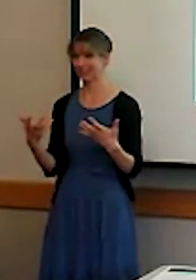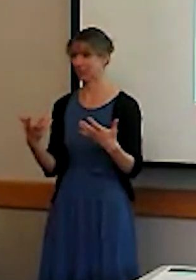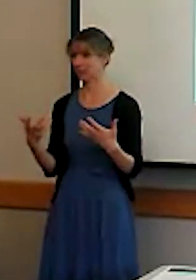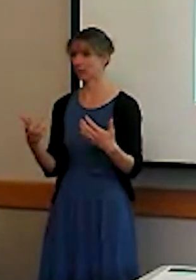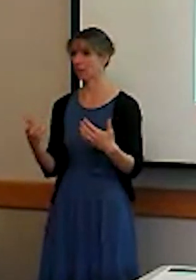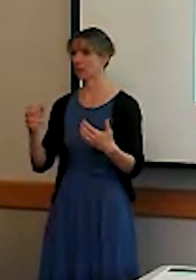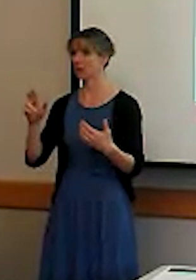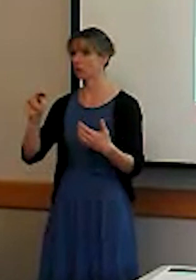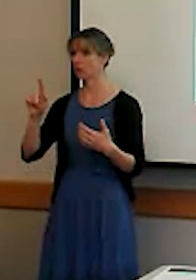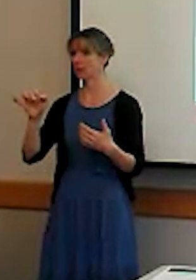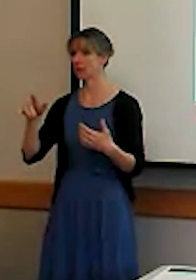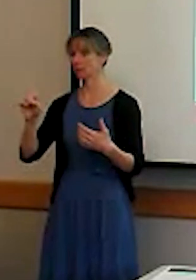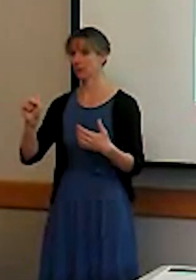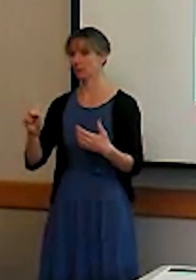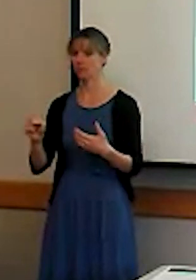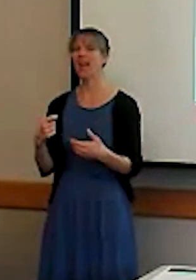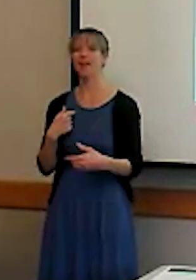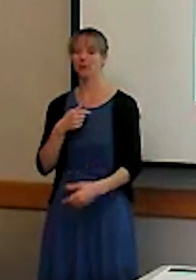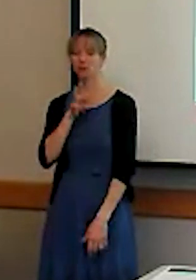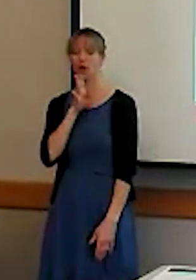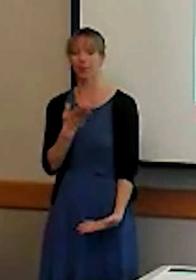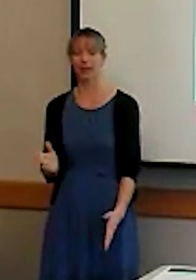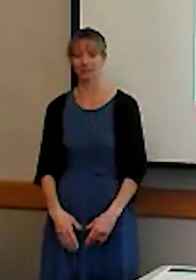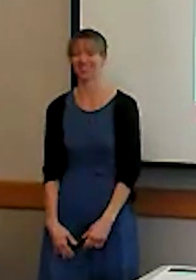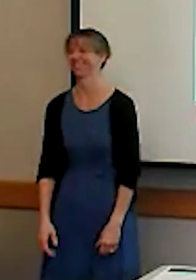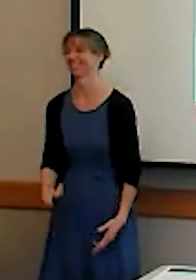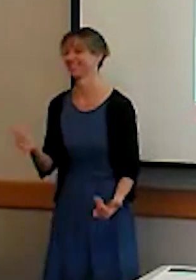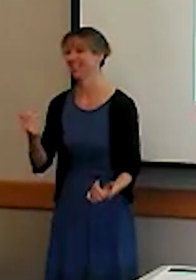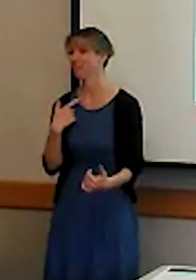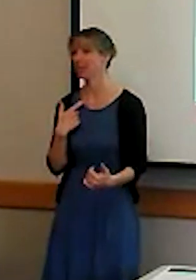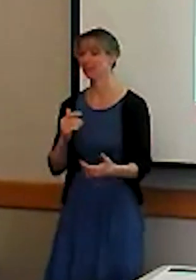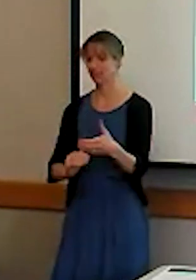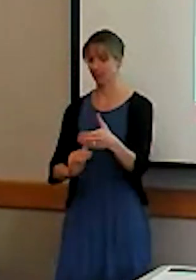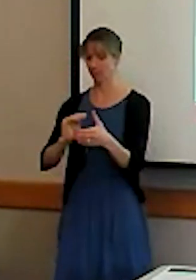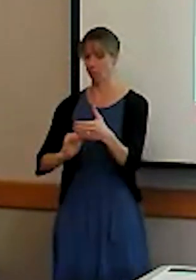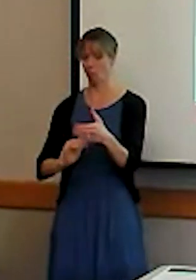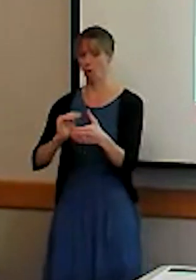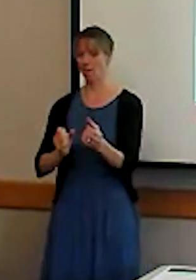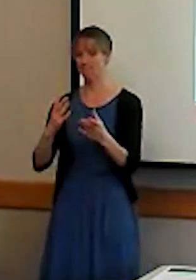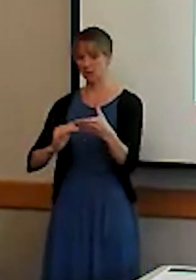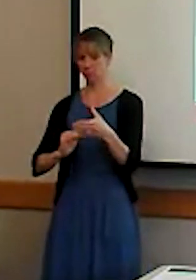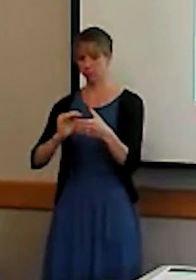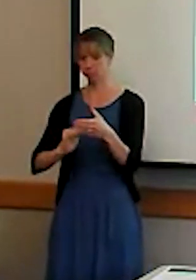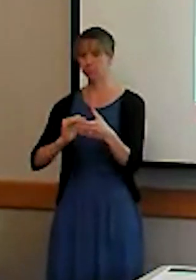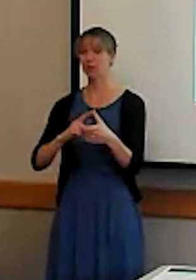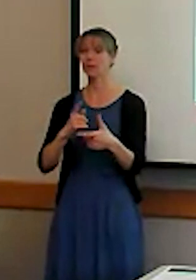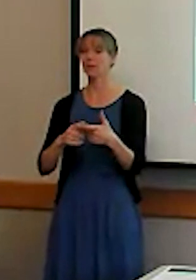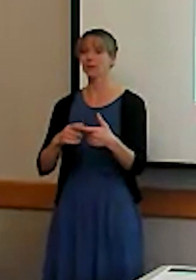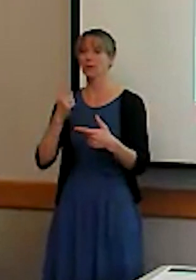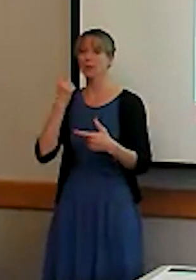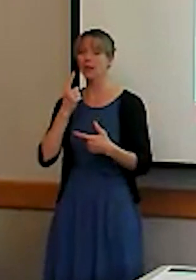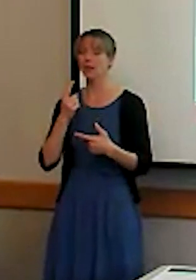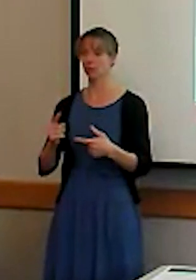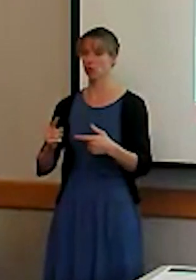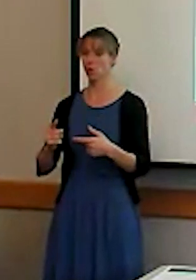Utensils. Yeah, talking things, so you can see how full something is. And then, you know, thinking about